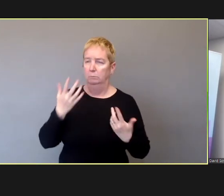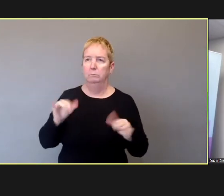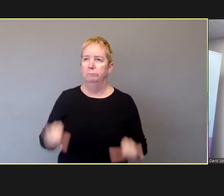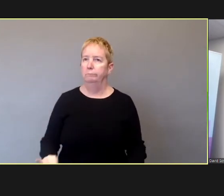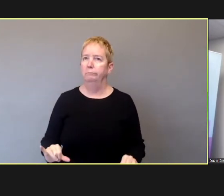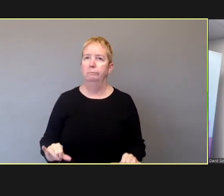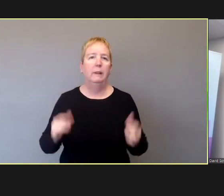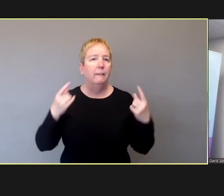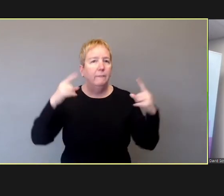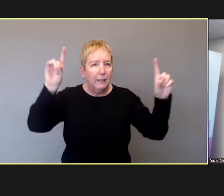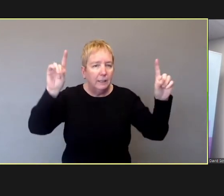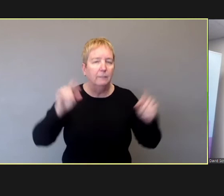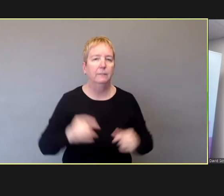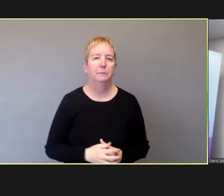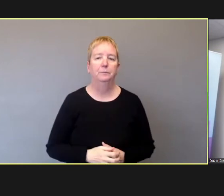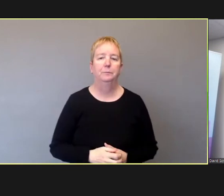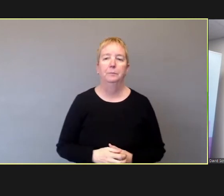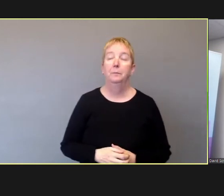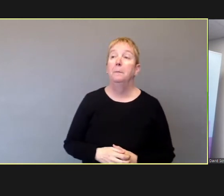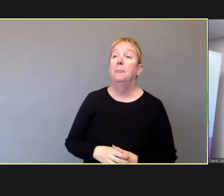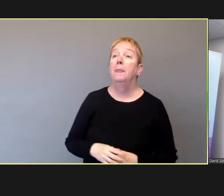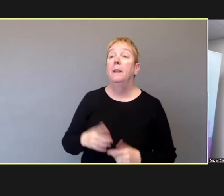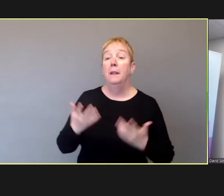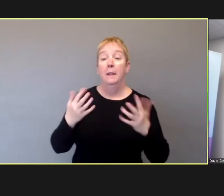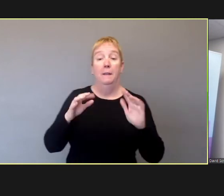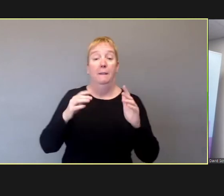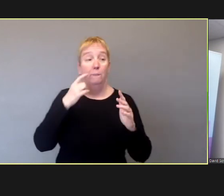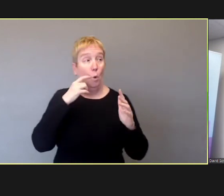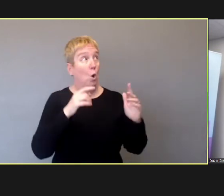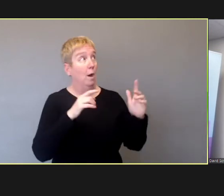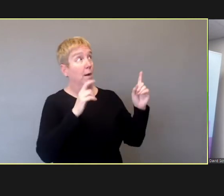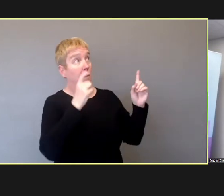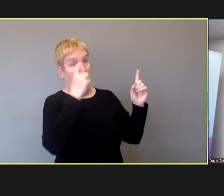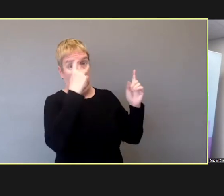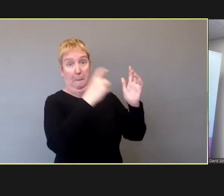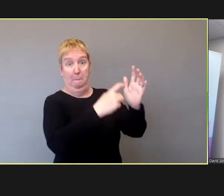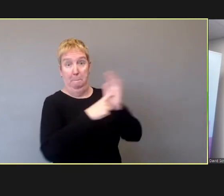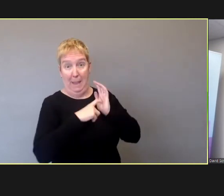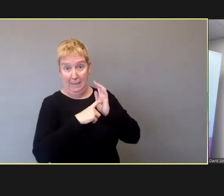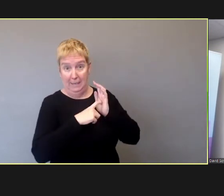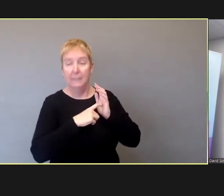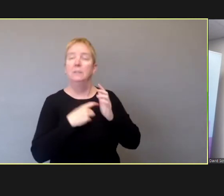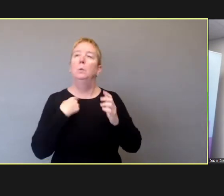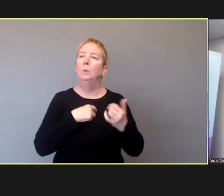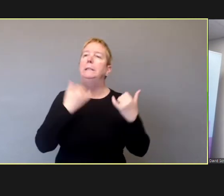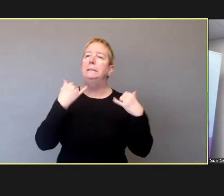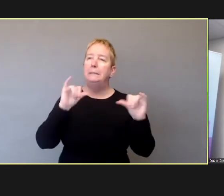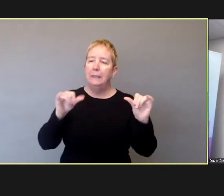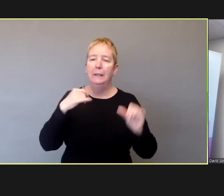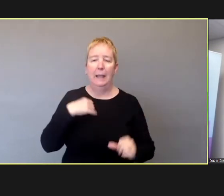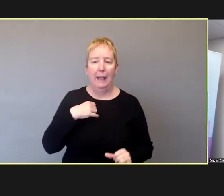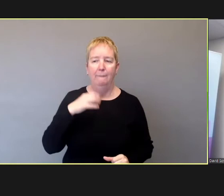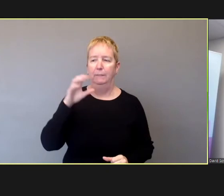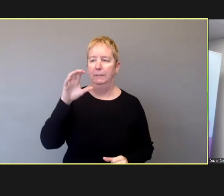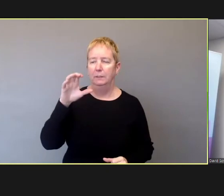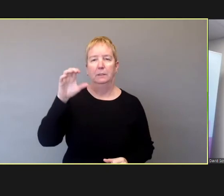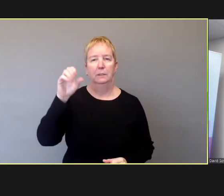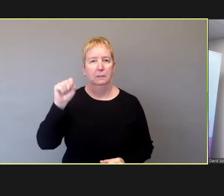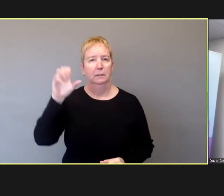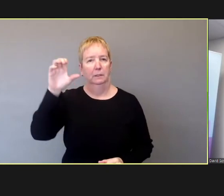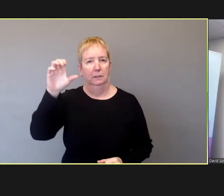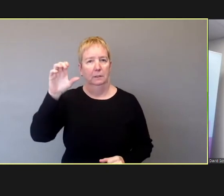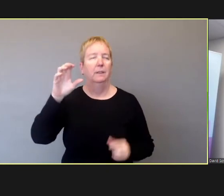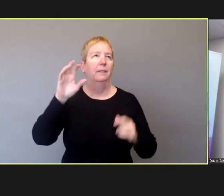mandates, we do have a crisis standards of care designation in place, which isn't so much a mandate as